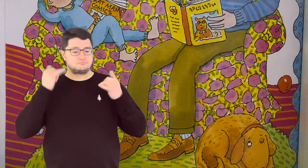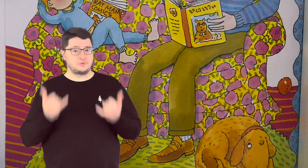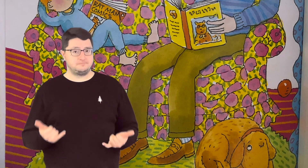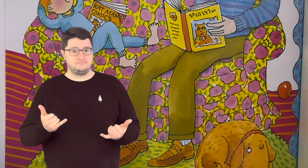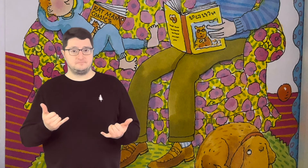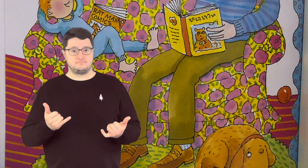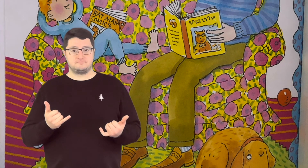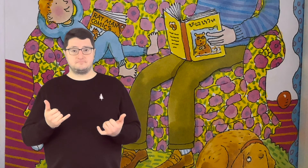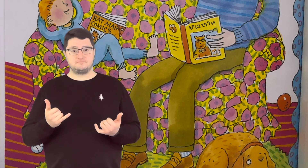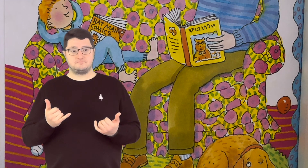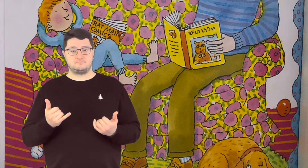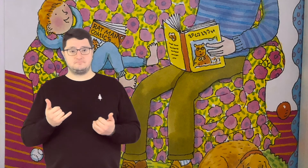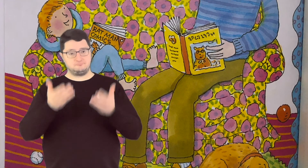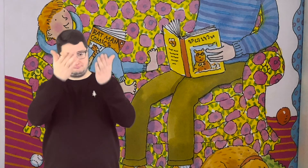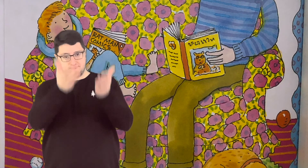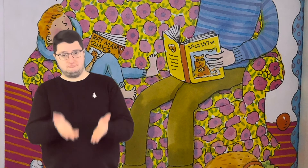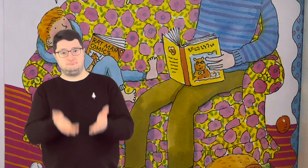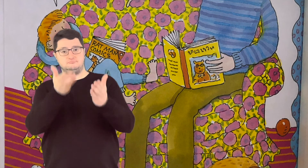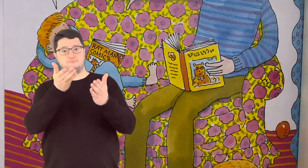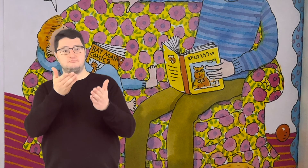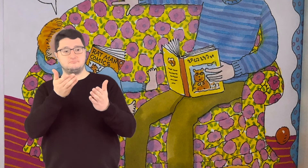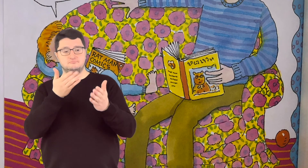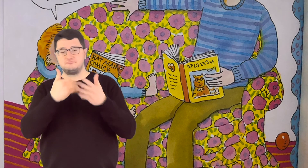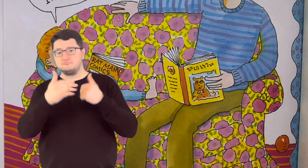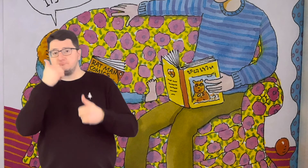But for today, enjoy being the girl or boy you are